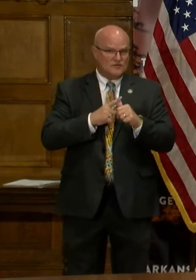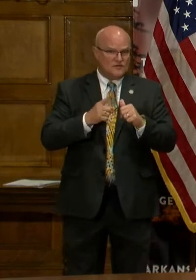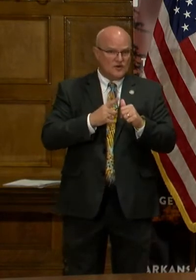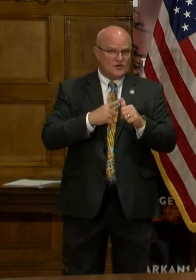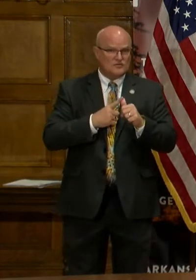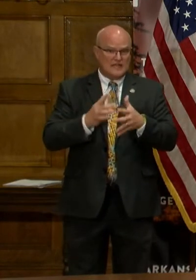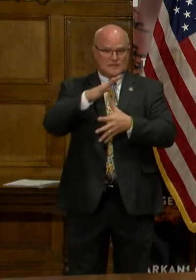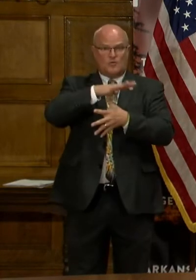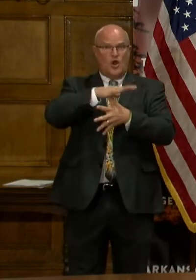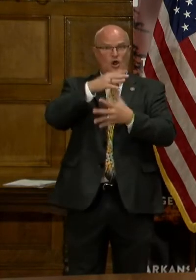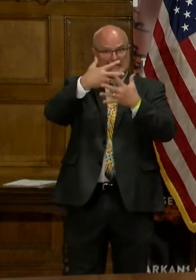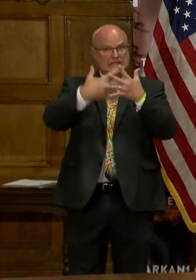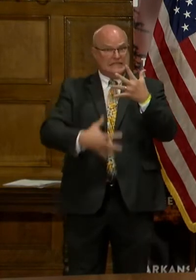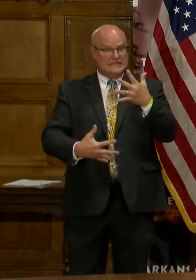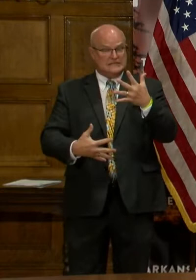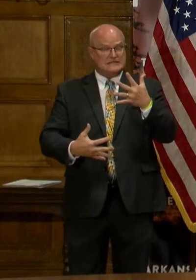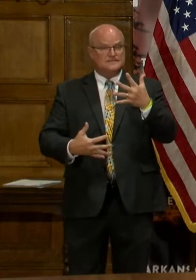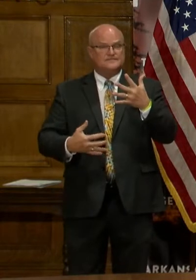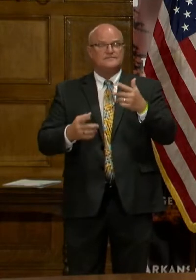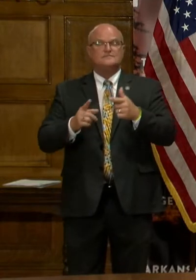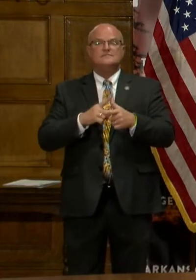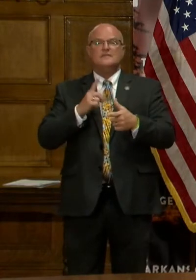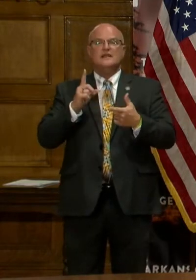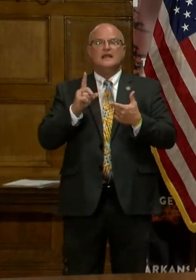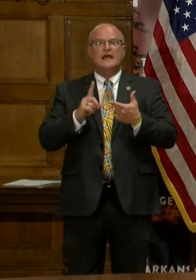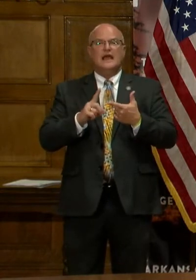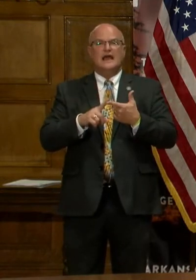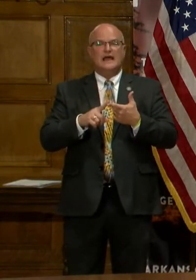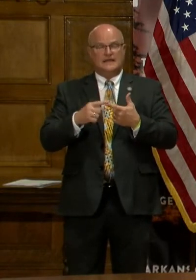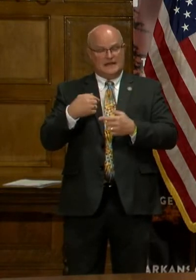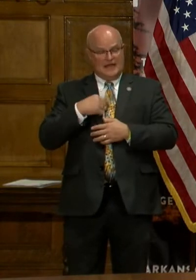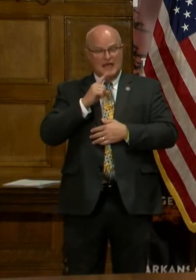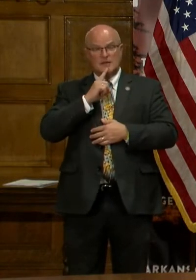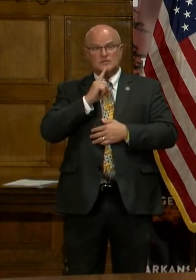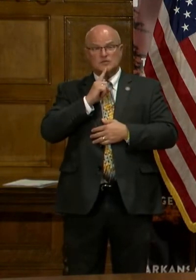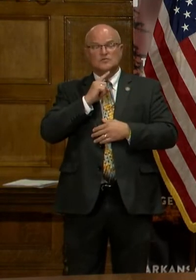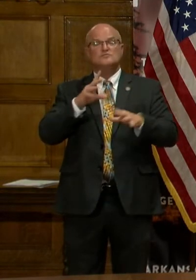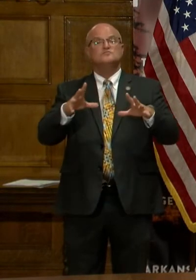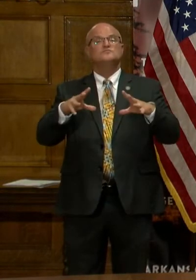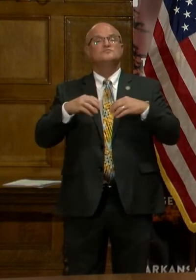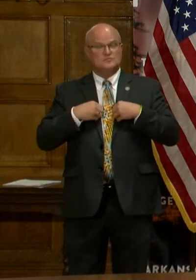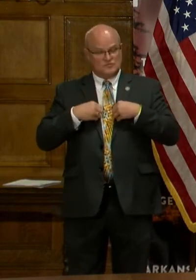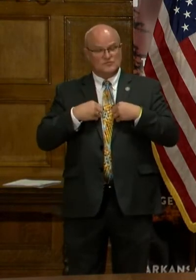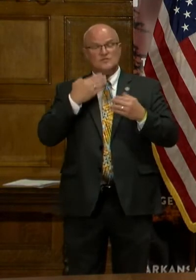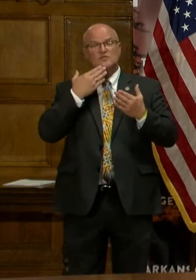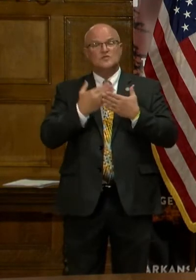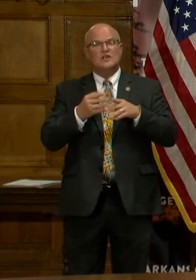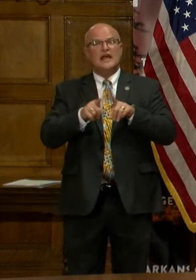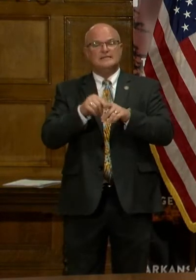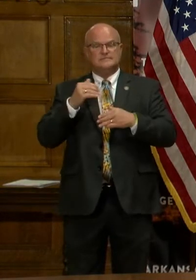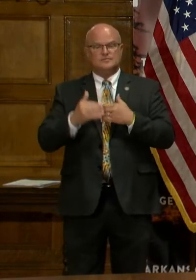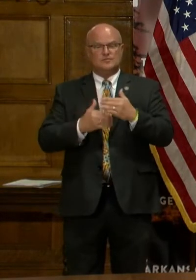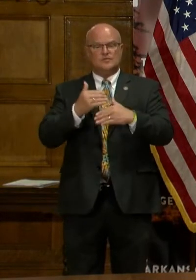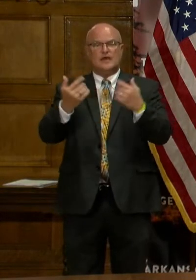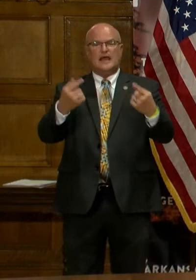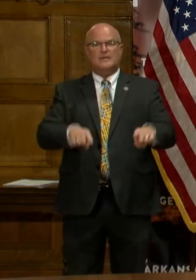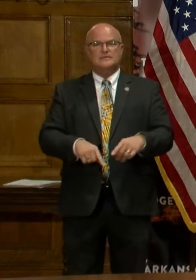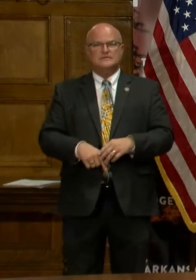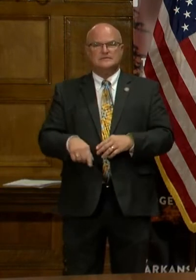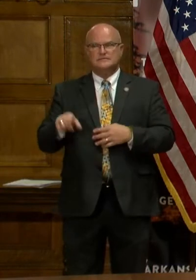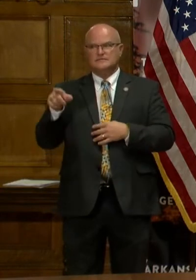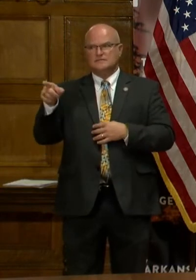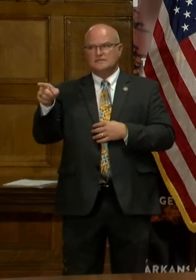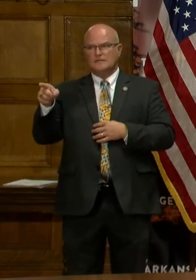in the priority list. And then I have no doubt that it'll be well received as that progression happens.